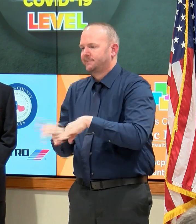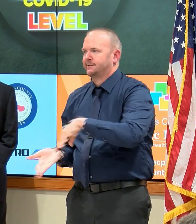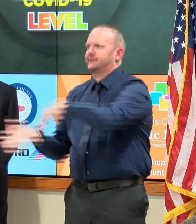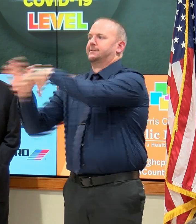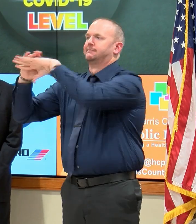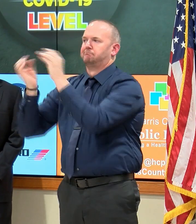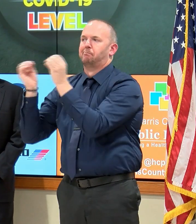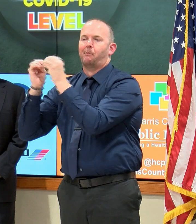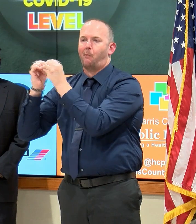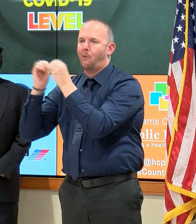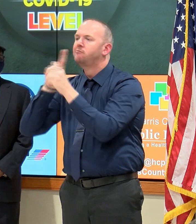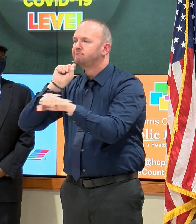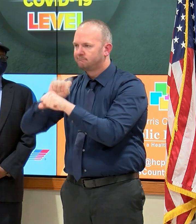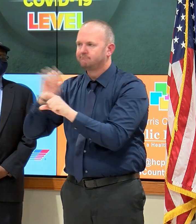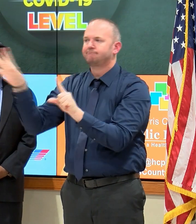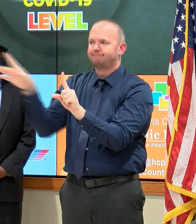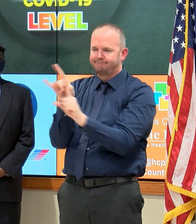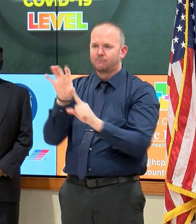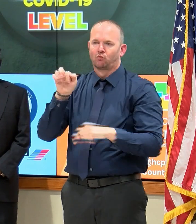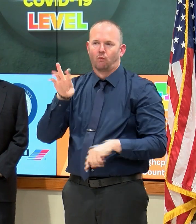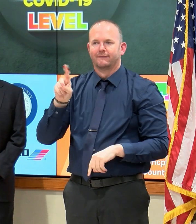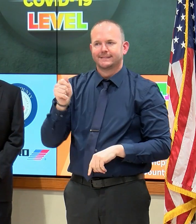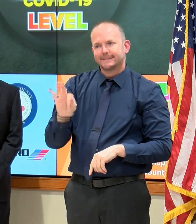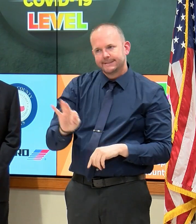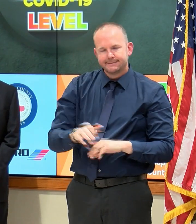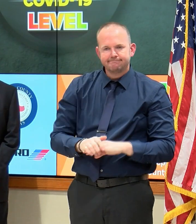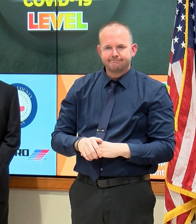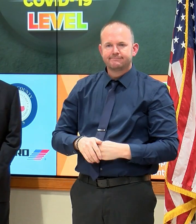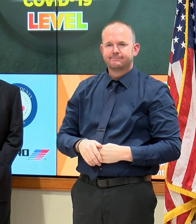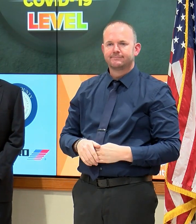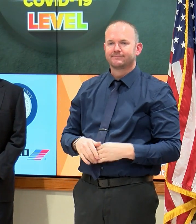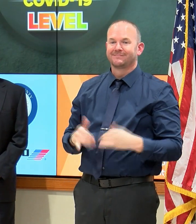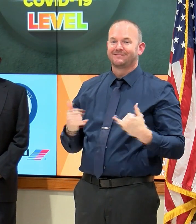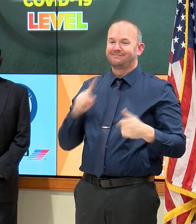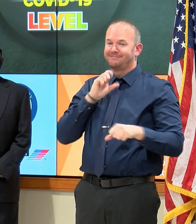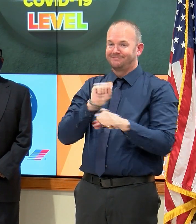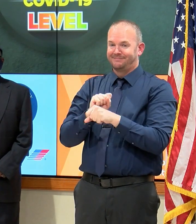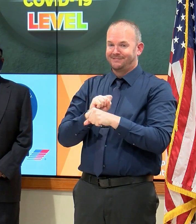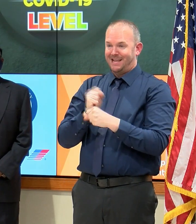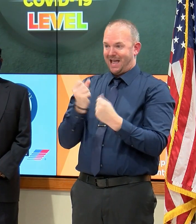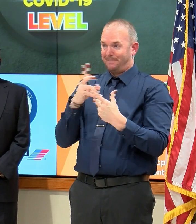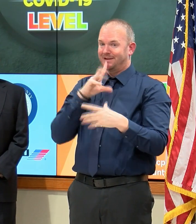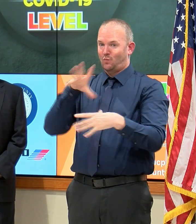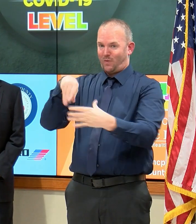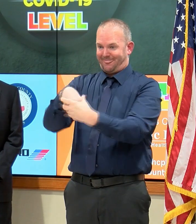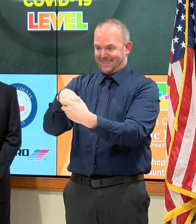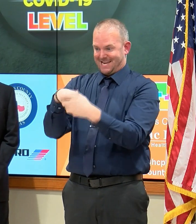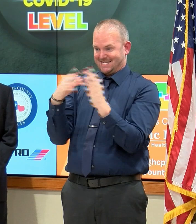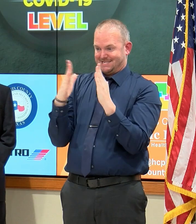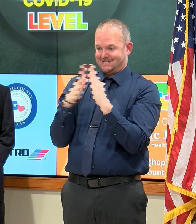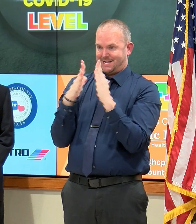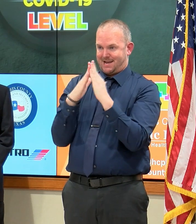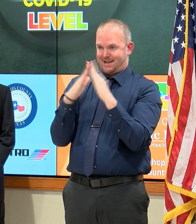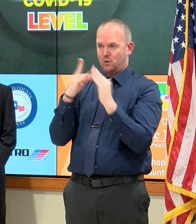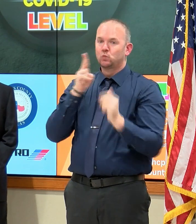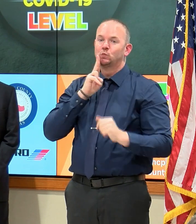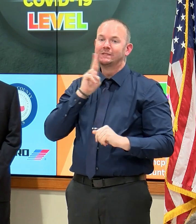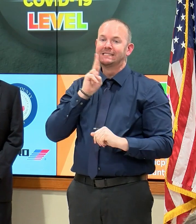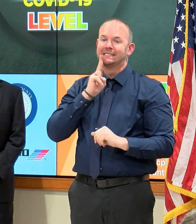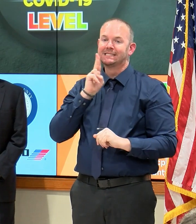new cases in the city of Houston, 210. And I suspect, in talking to Dr.